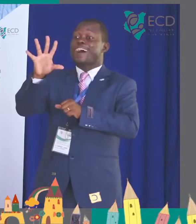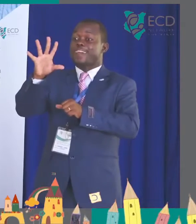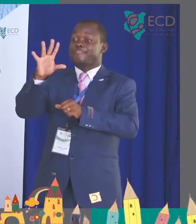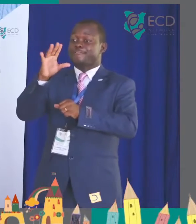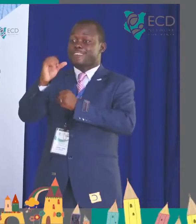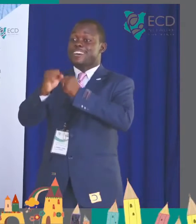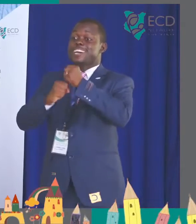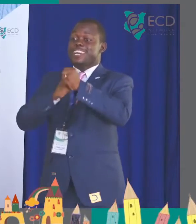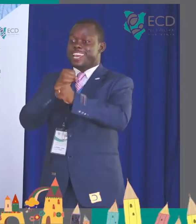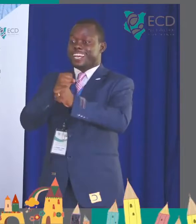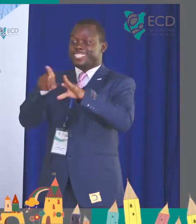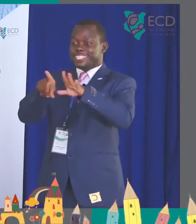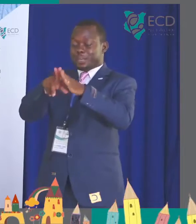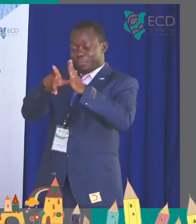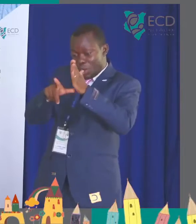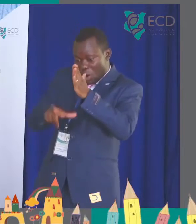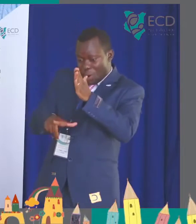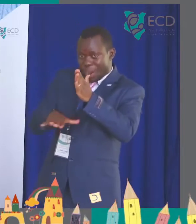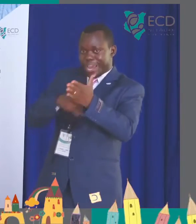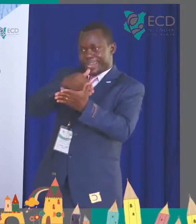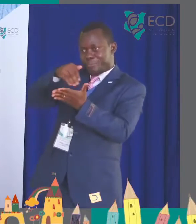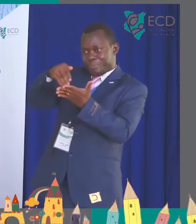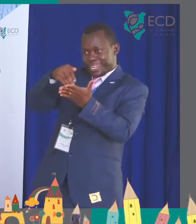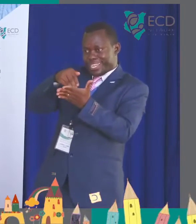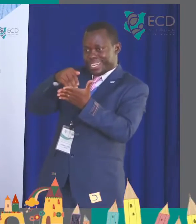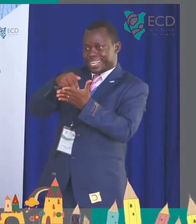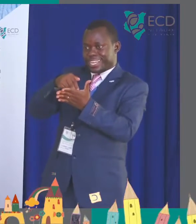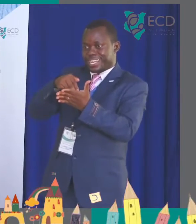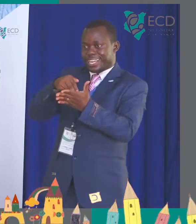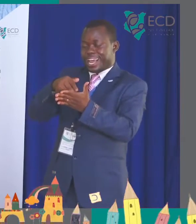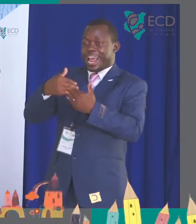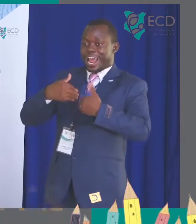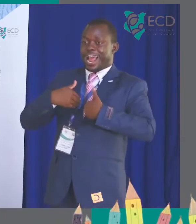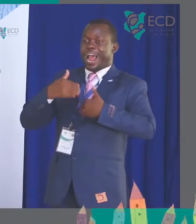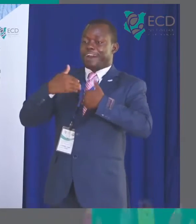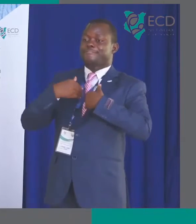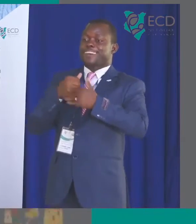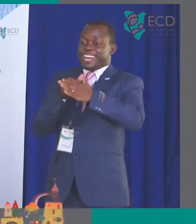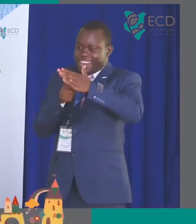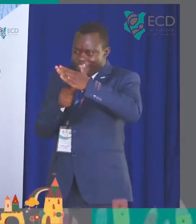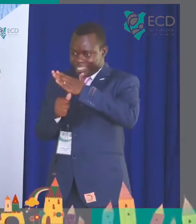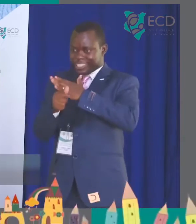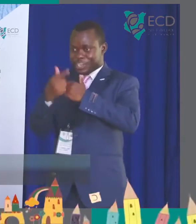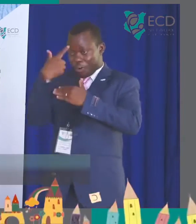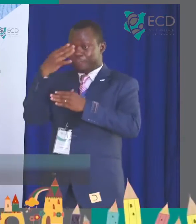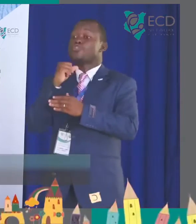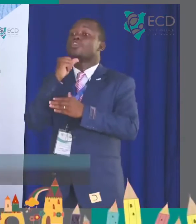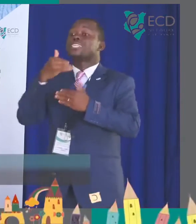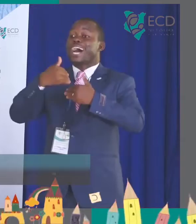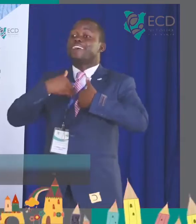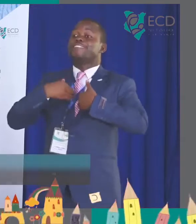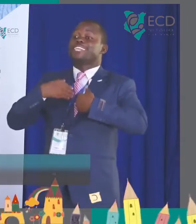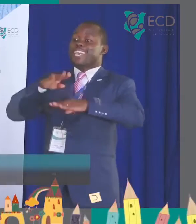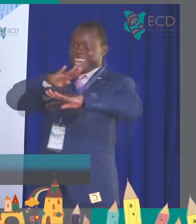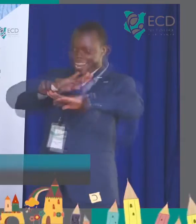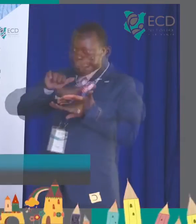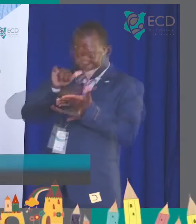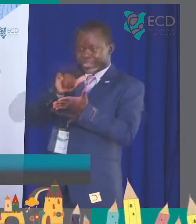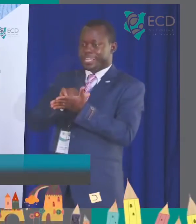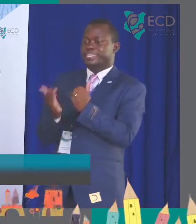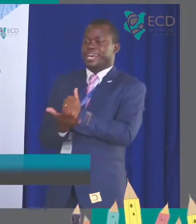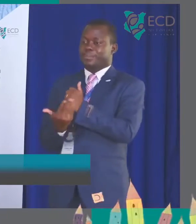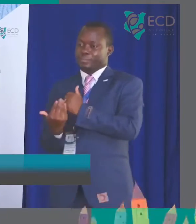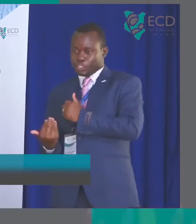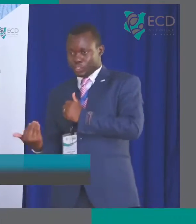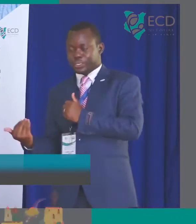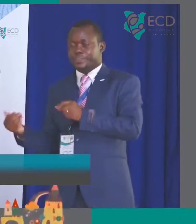and middle income countries are at a higher risk of not reaching their full developmental potential.